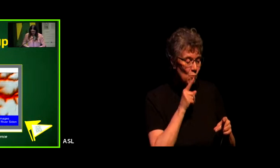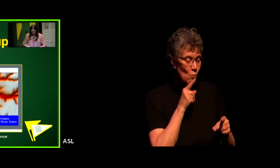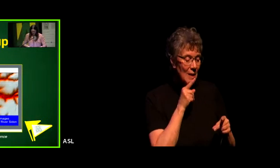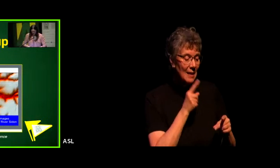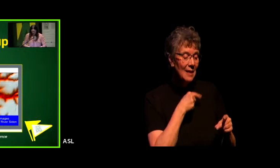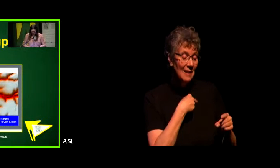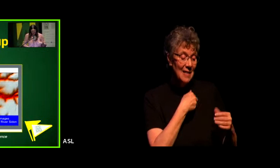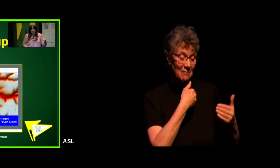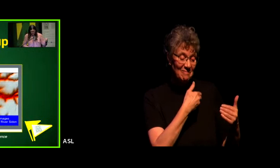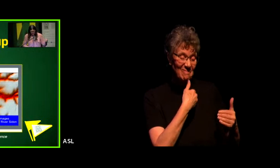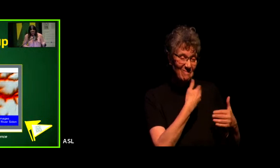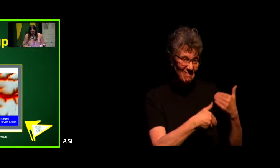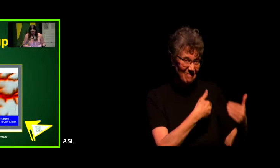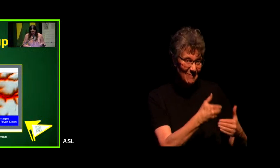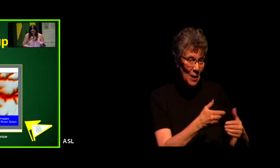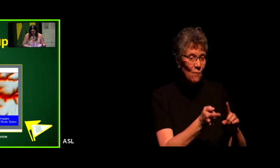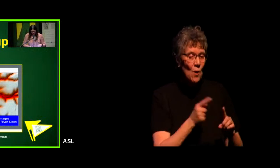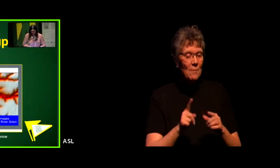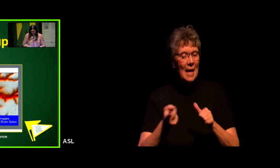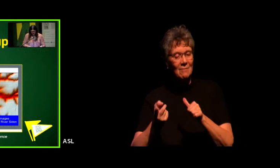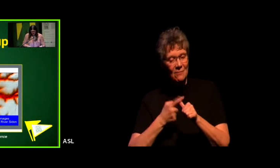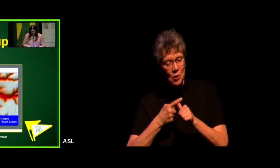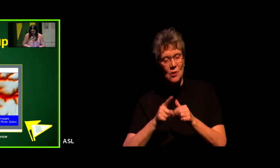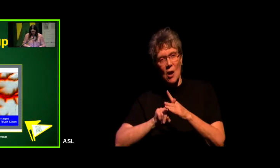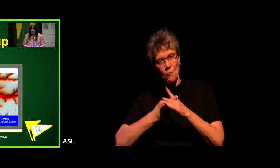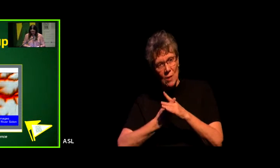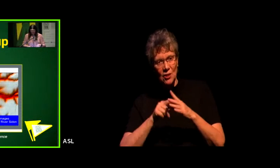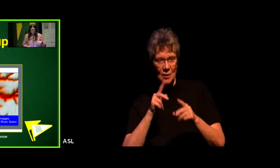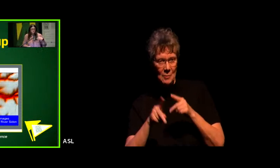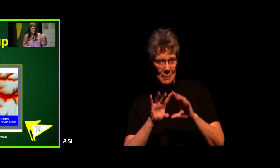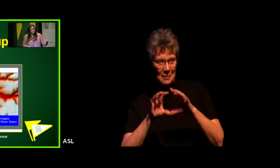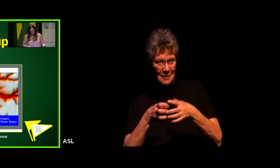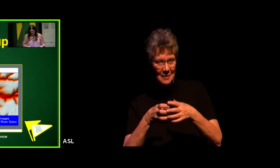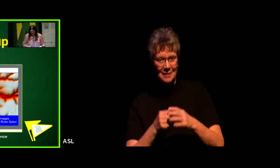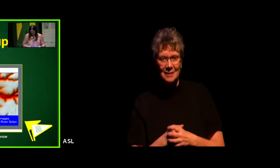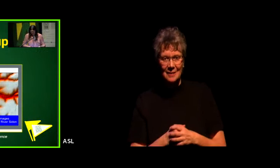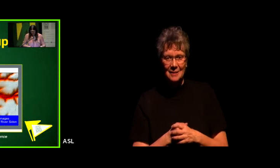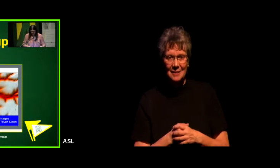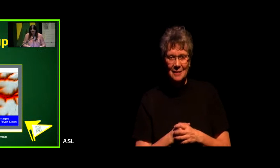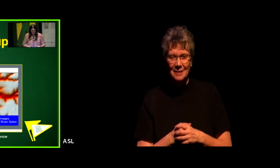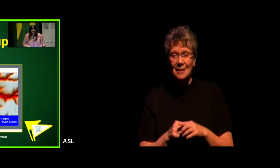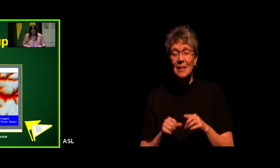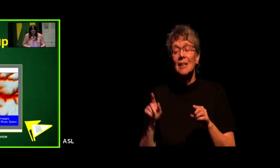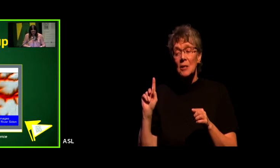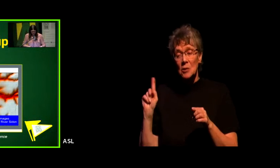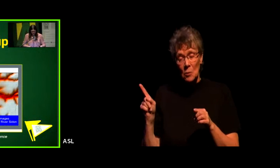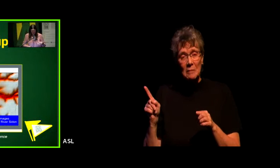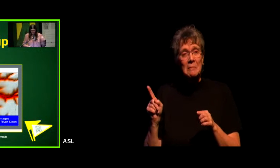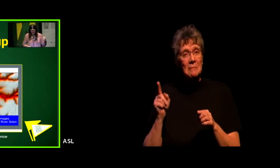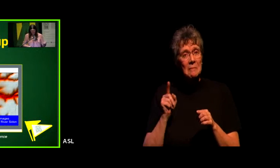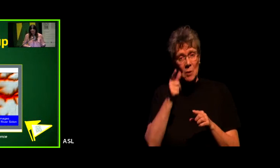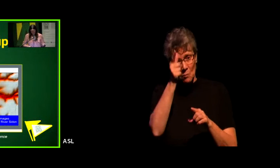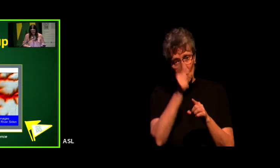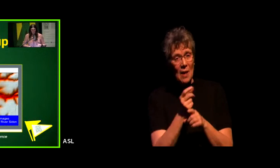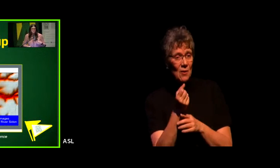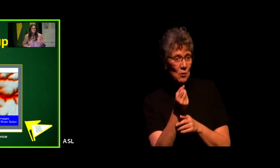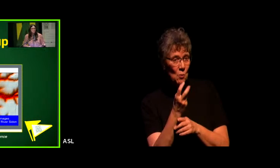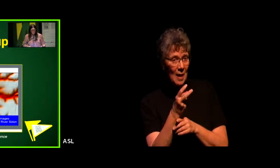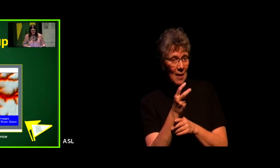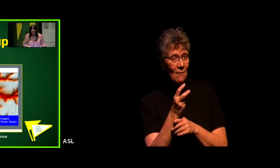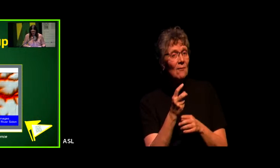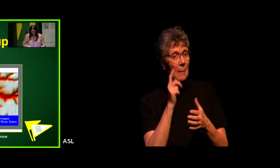Now, Brother 12 didn't deny that the Snuneymuxw Nation had history where he was building, he just reattributed it to someone else. Another contemporary example